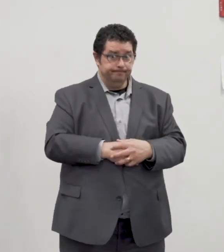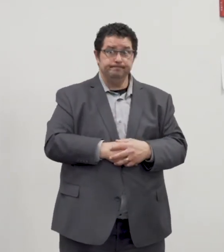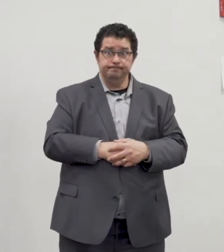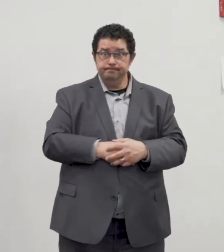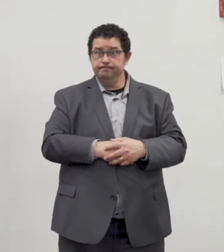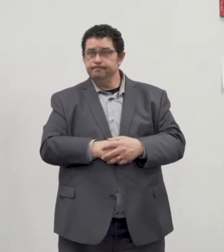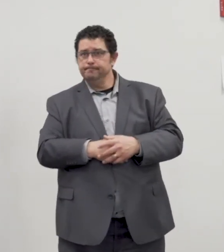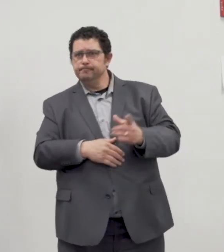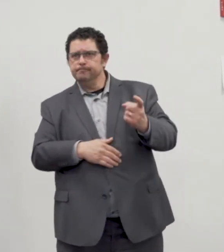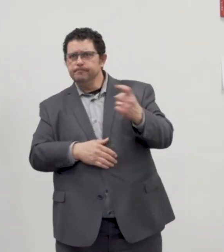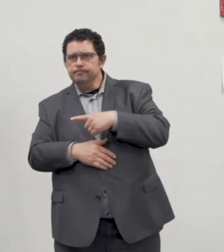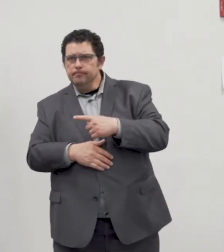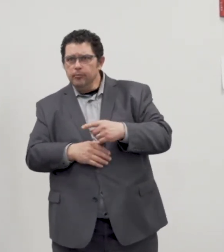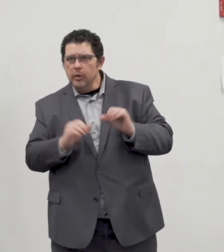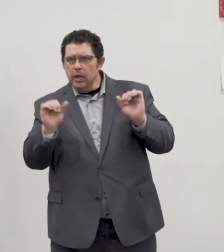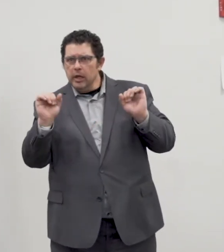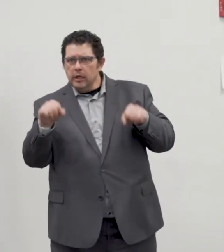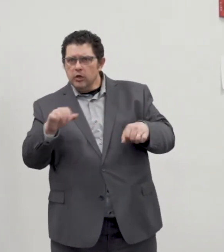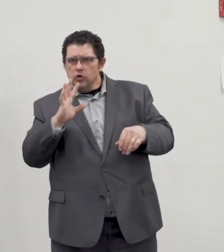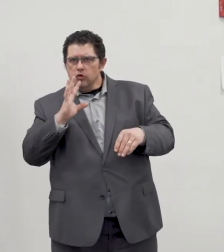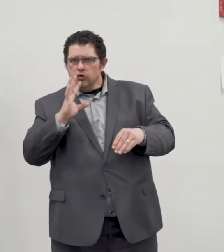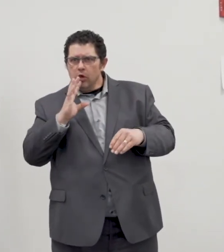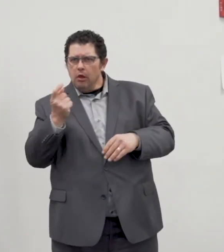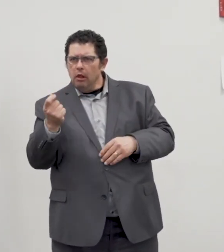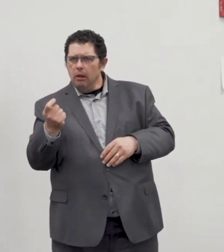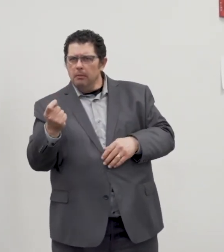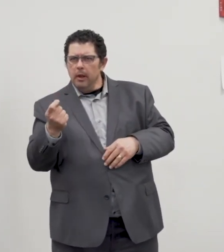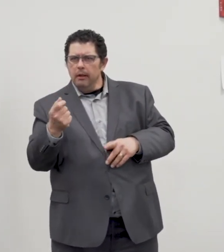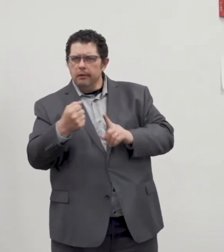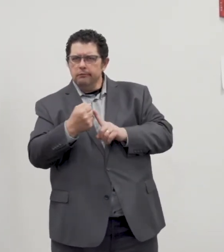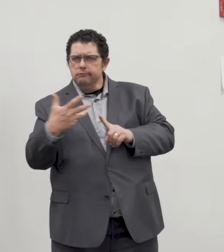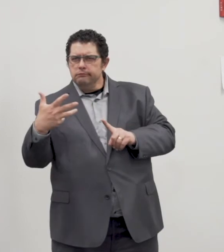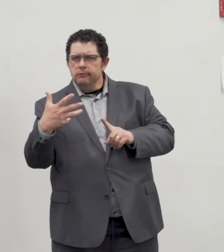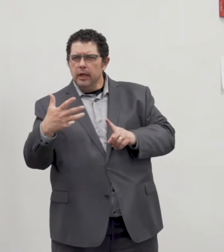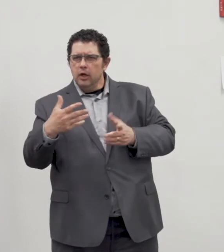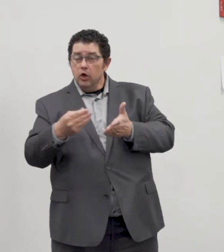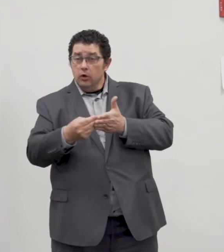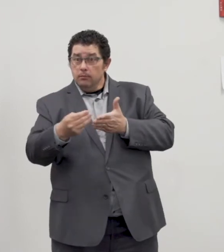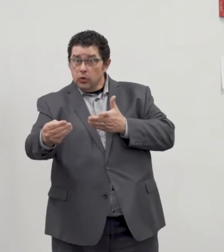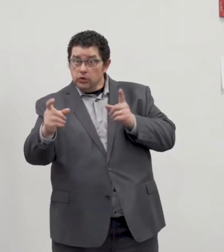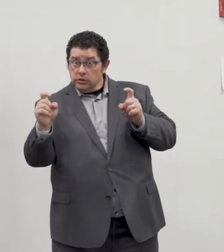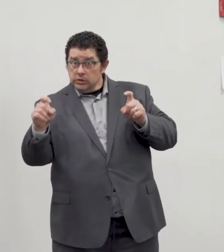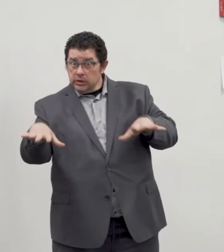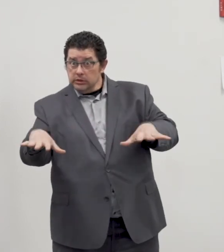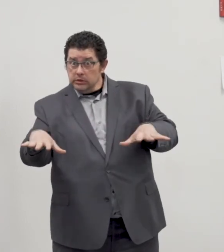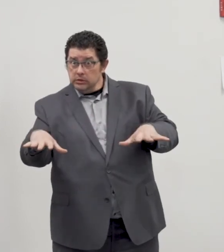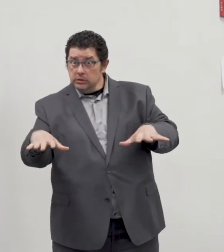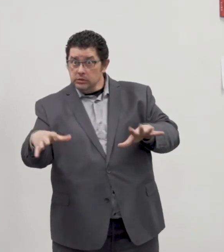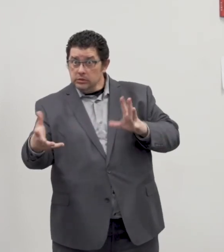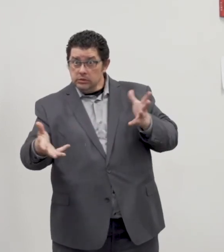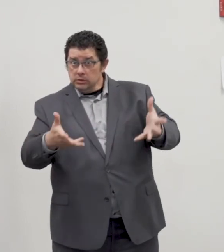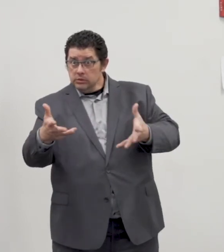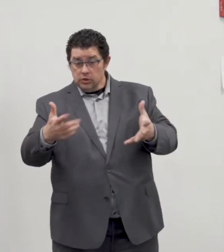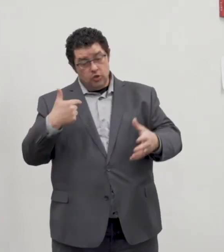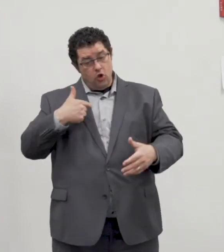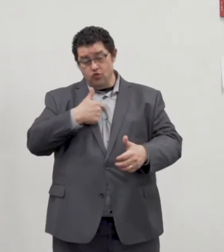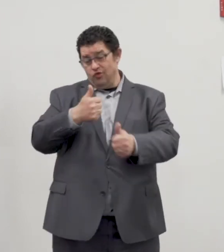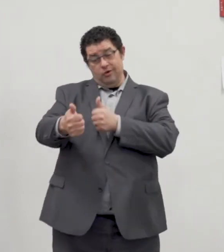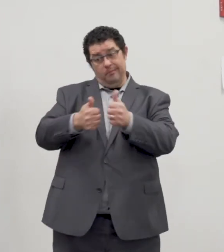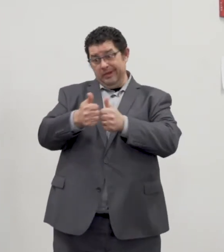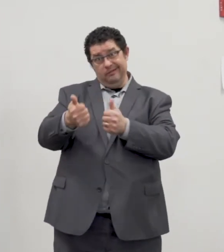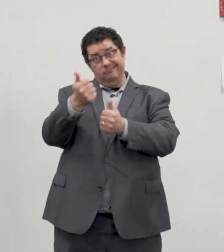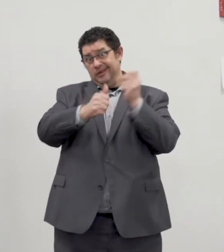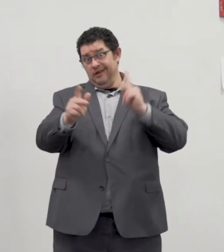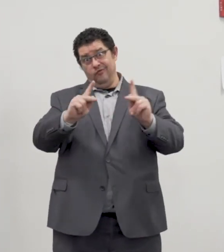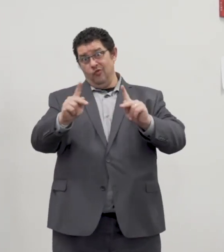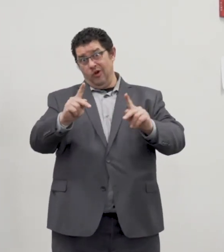Can you talk a little bit about purchasing, like you said, the testing, et Yeah. cetera? Who are you competing with? Oh, we're competing with everyone in the